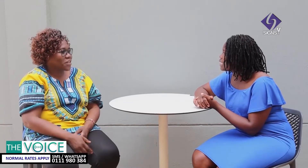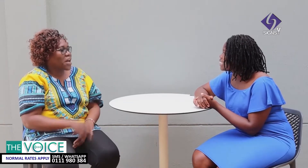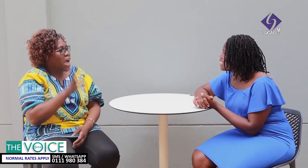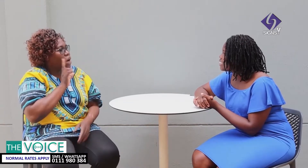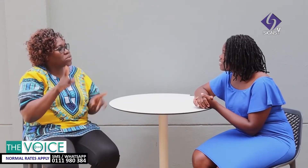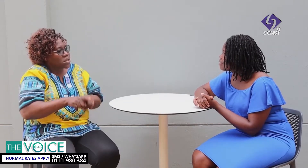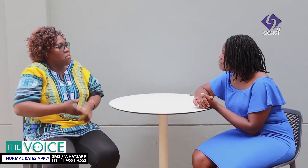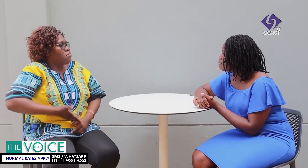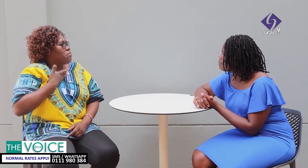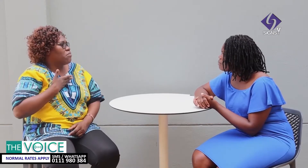my boyfriend was actually deaf.